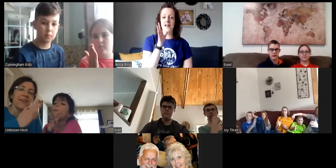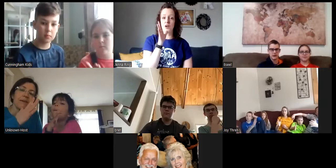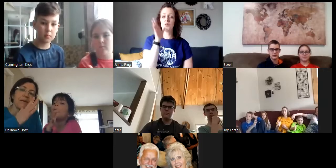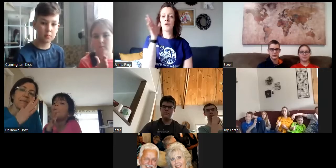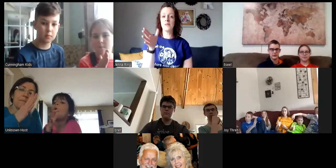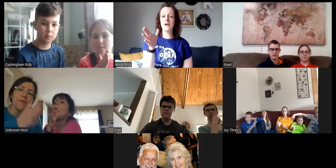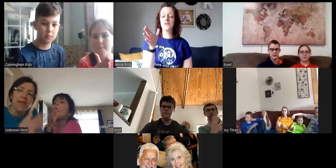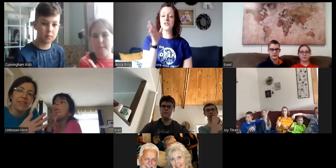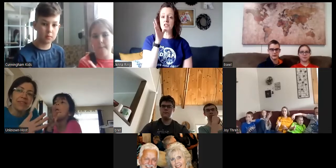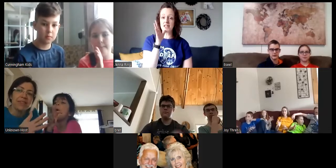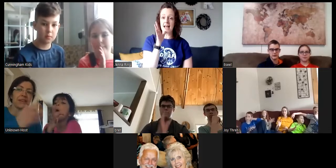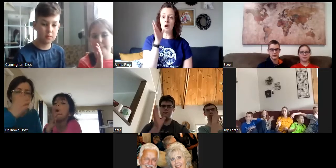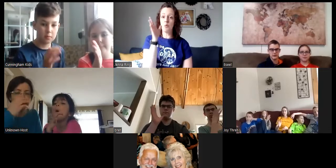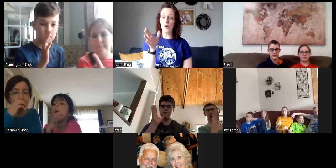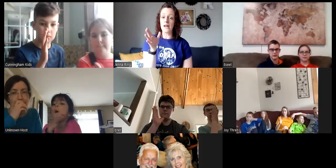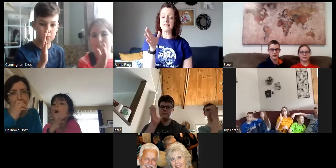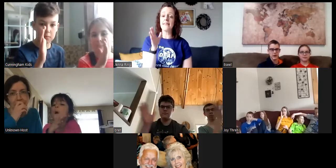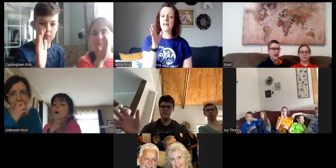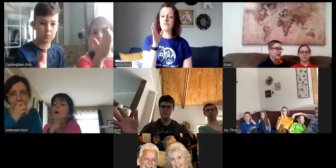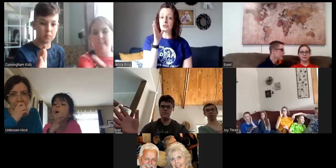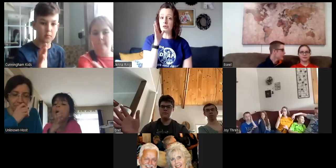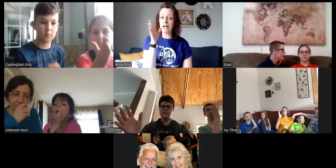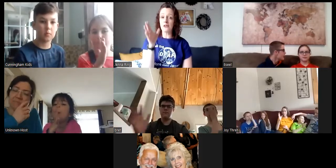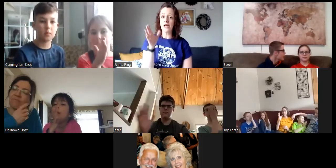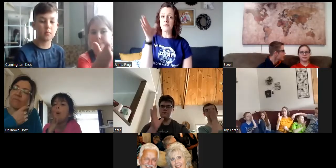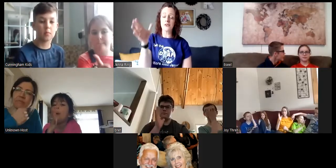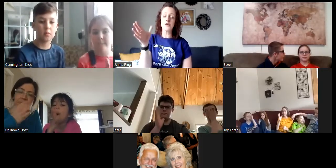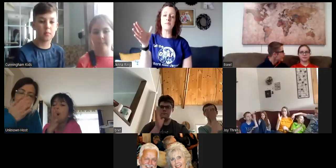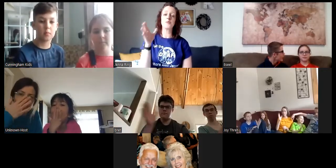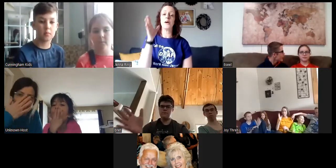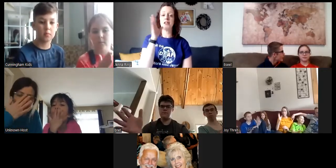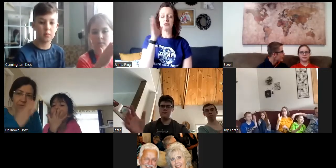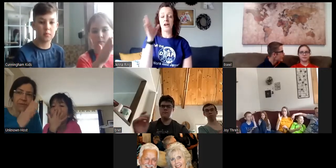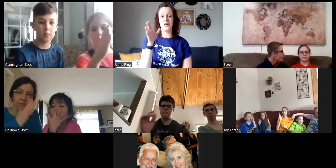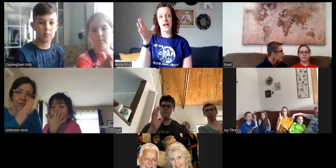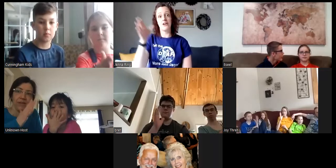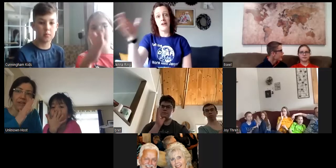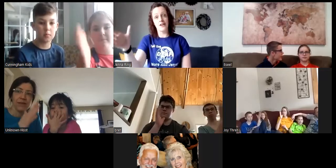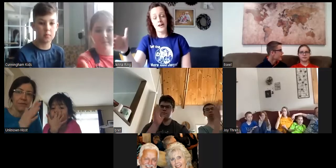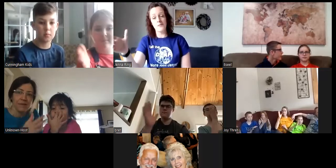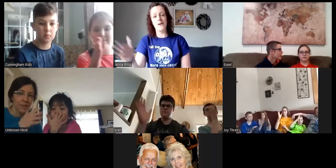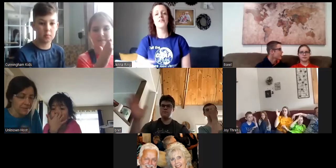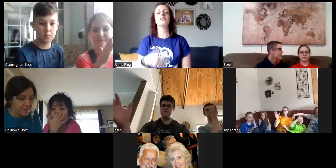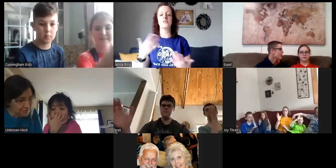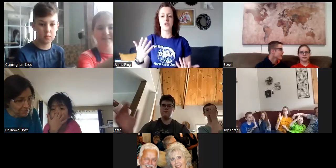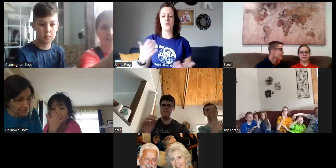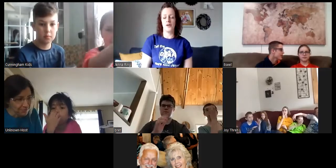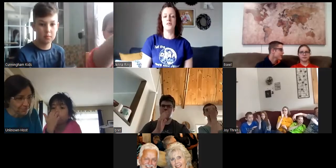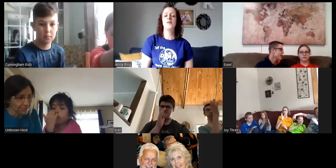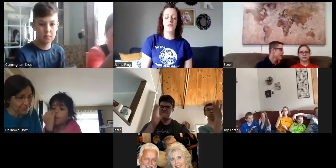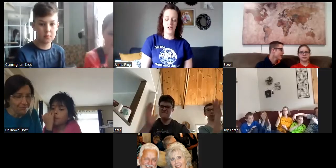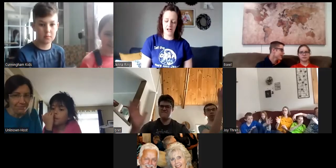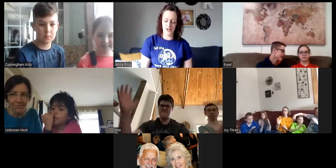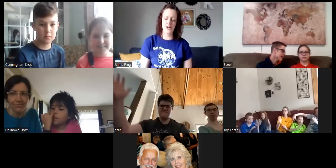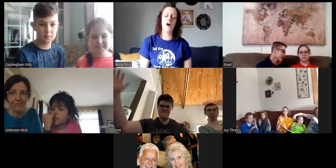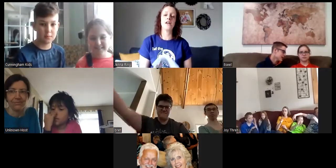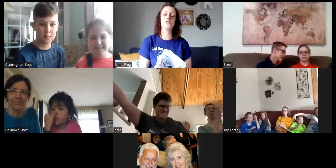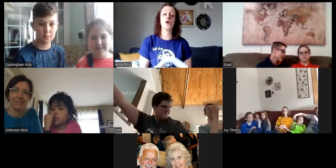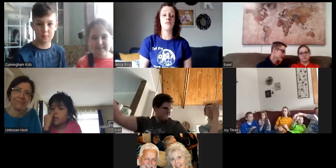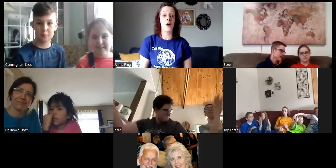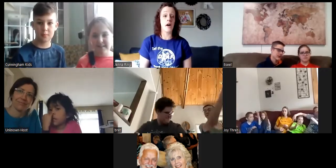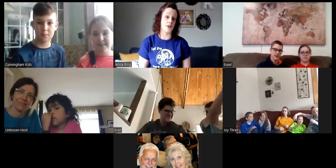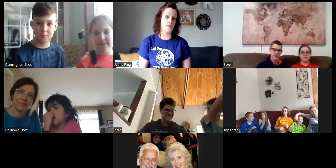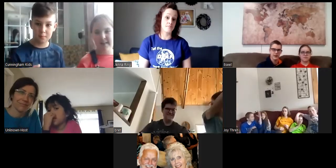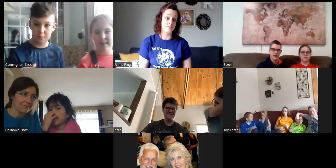That's right. Grandmother is just out once. And then for great-grandmother, it would be twice, great-great-great-grandmother, and so on. Very good. All